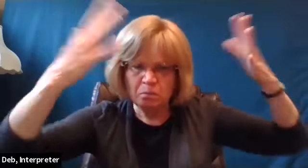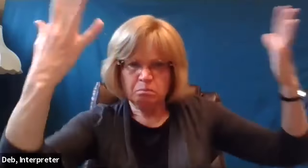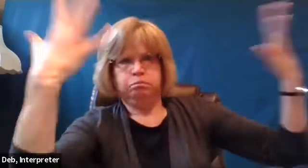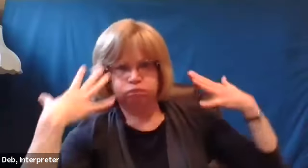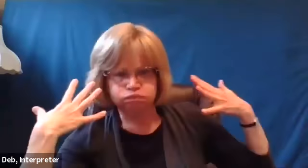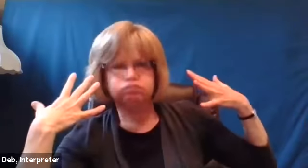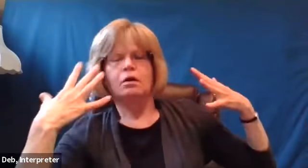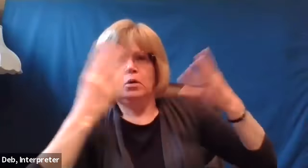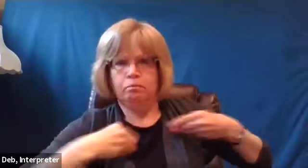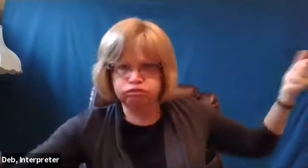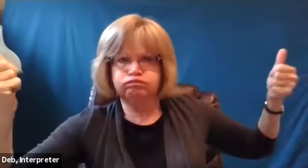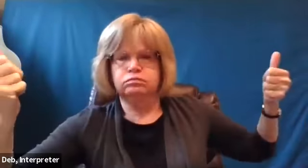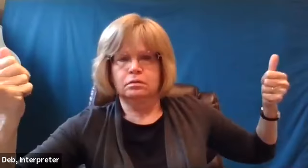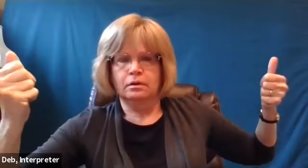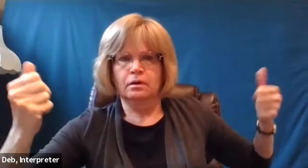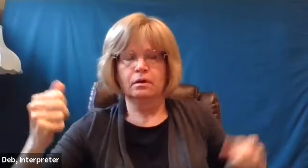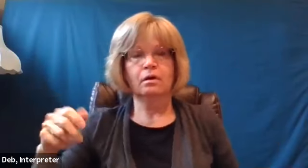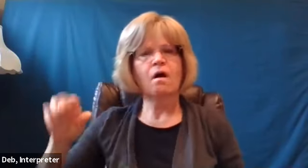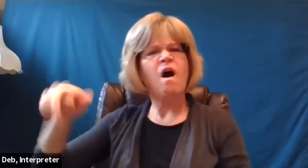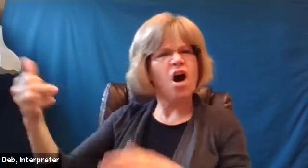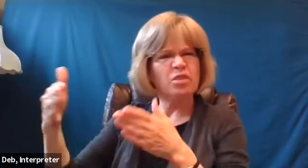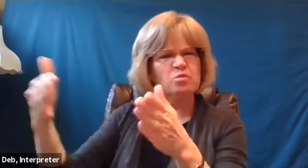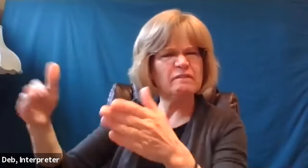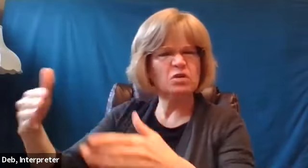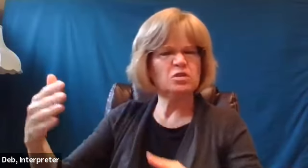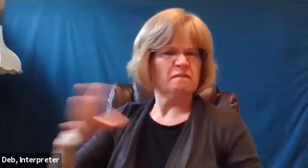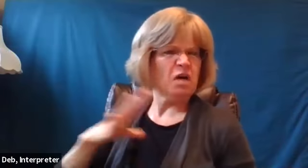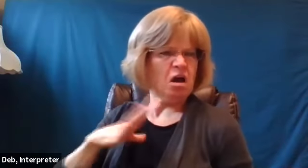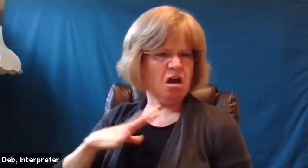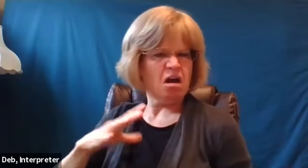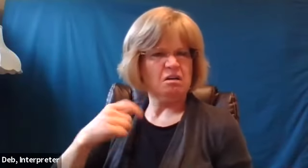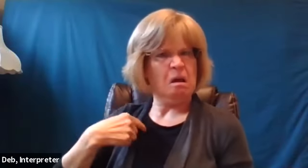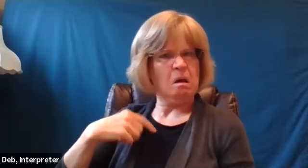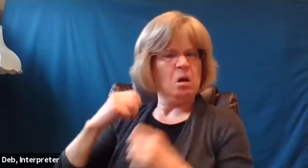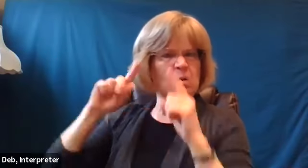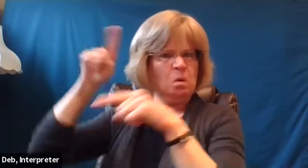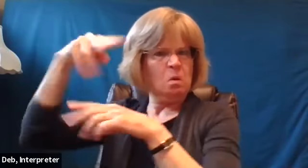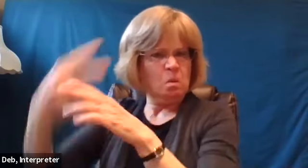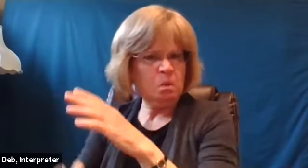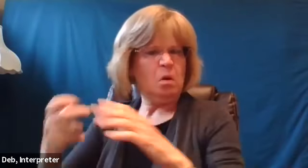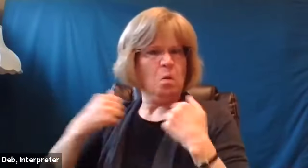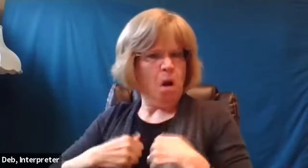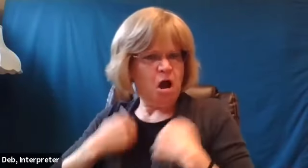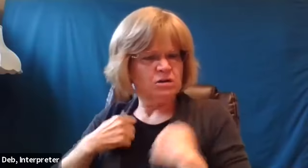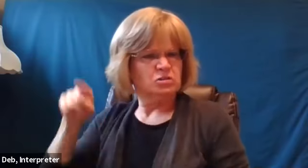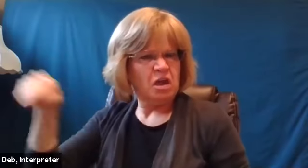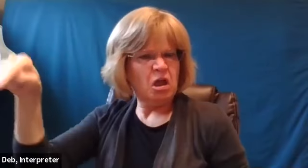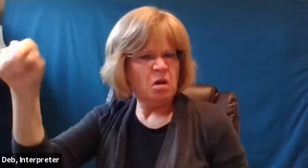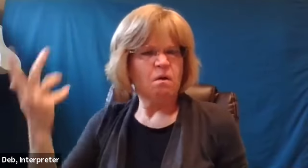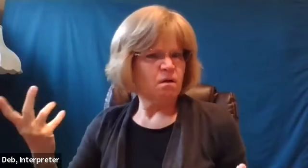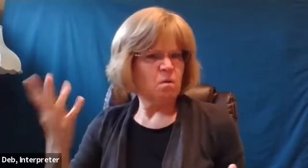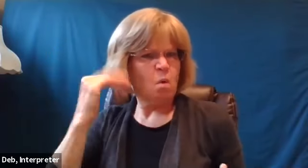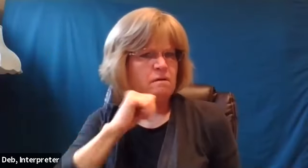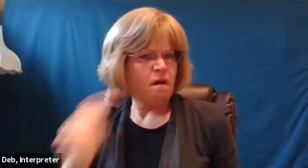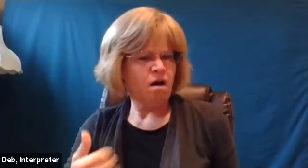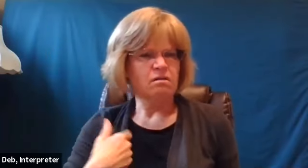and Pharpar, the rivers of Damascus, better than all the waters of Israel? Could I not wash in them and be clean?" He turned